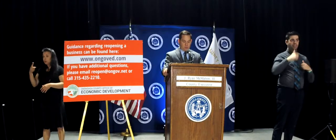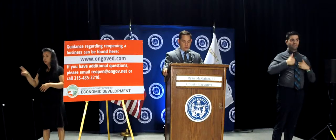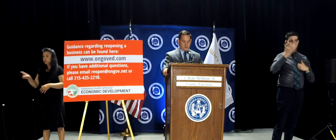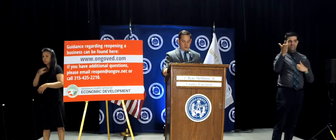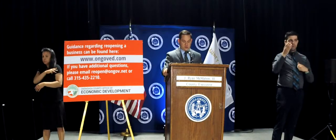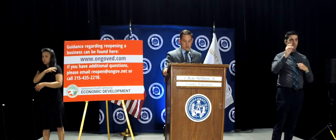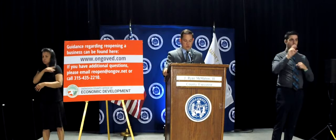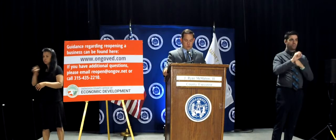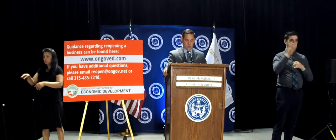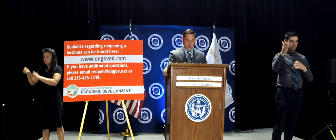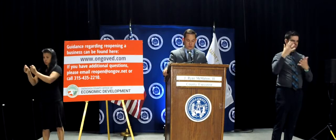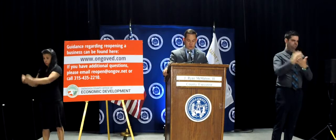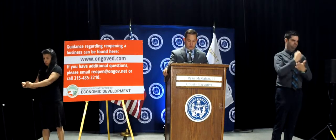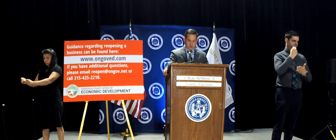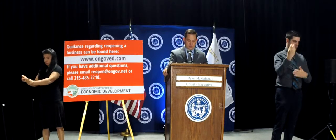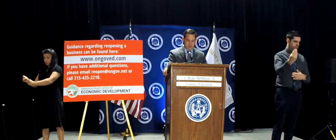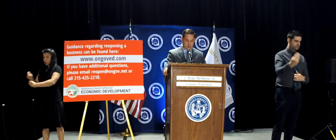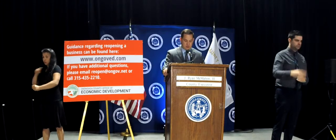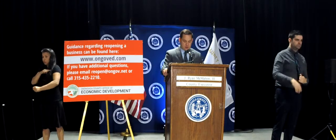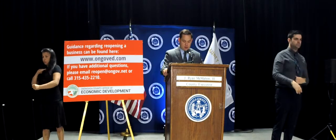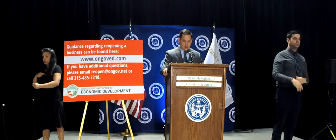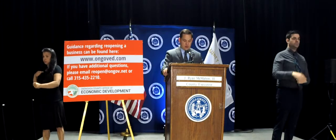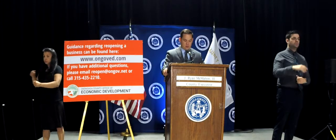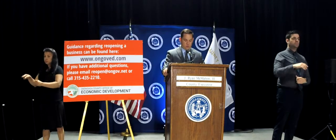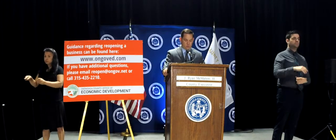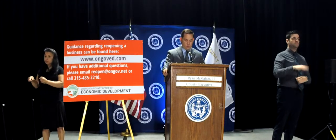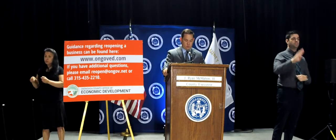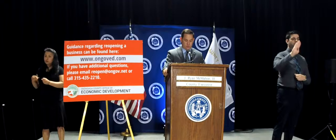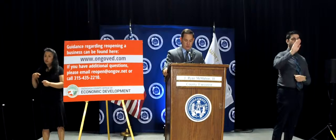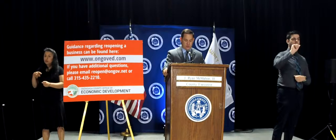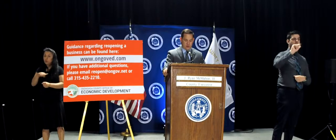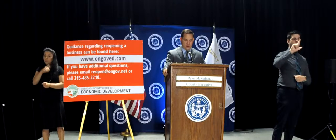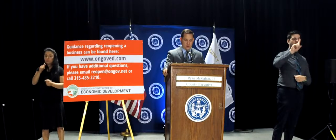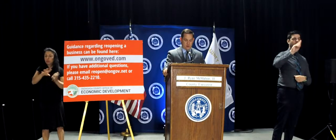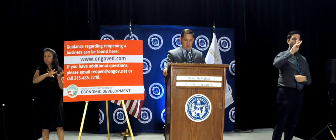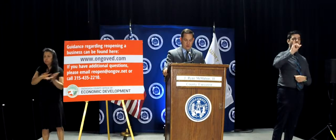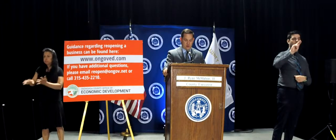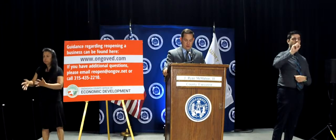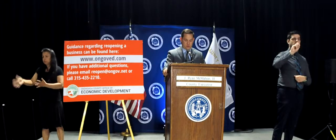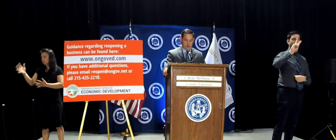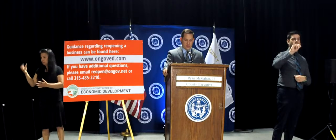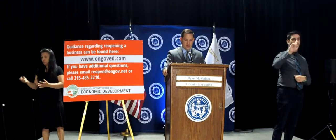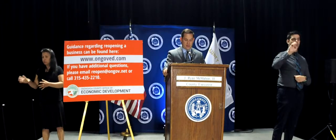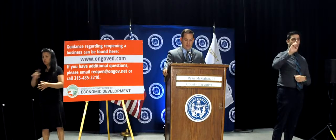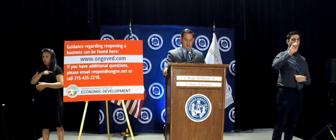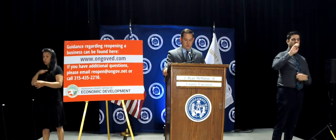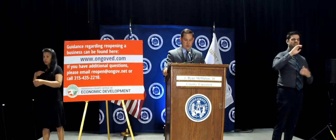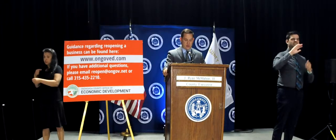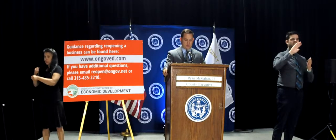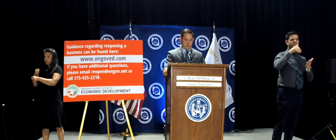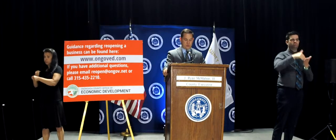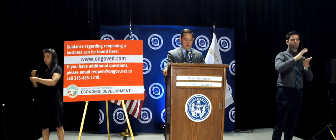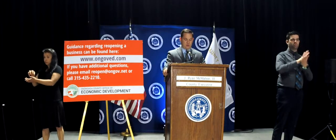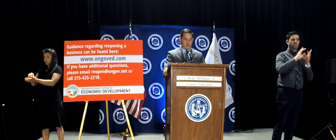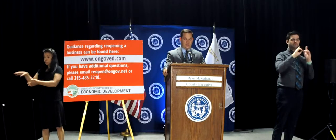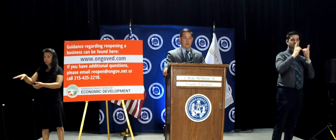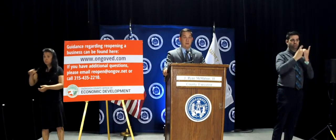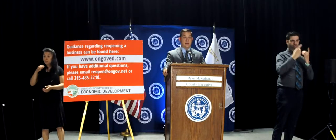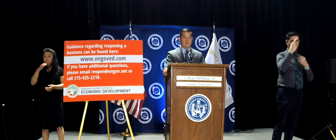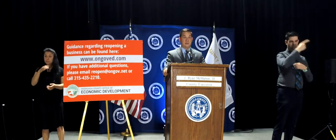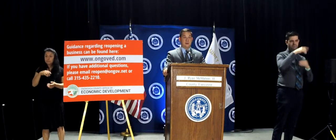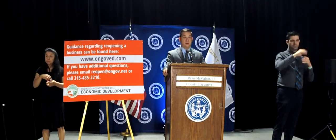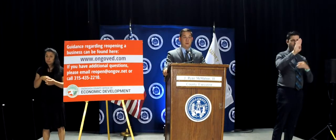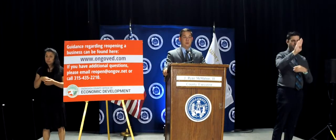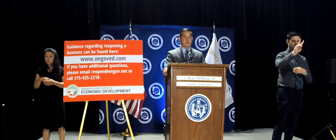Tuesday, Baldwinsville Central School District. We will be there, 29 East Oneida Street, out in the town